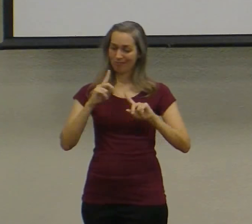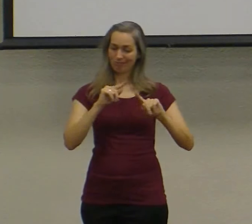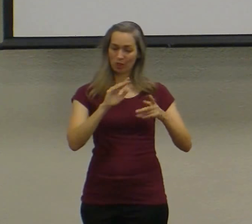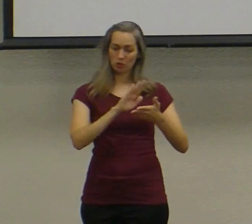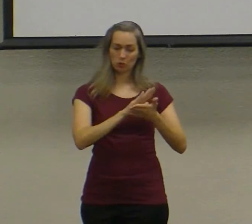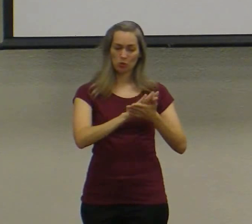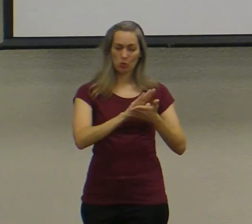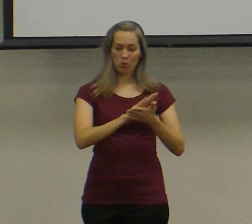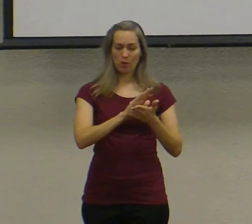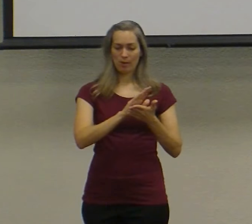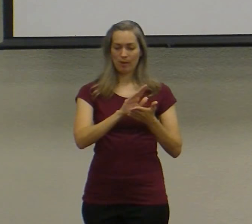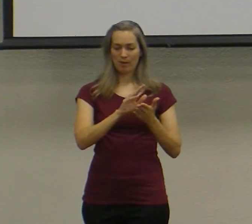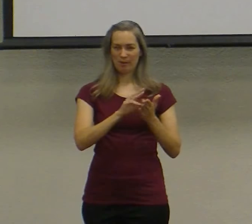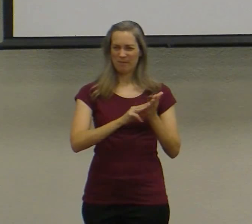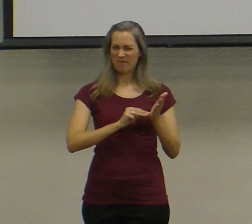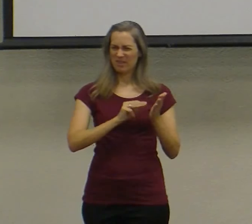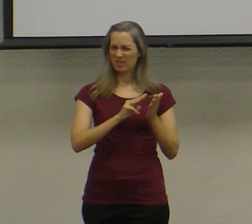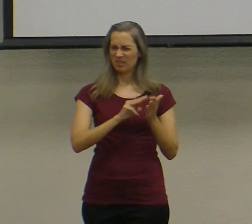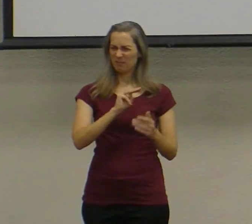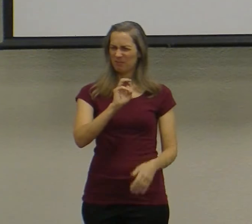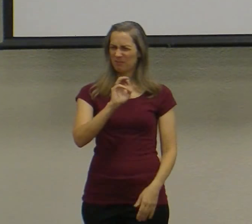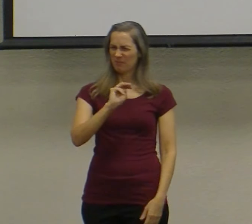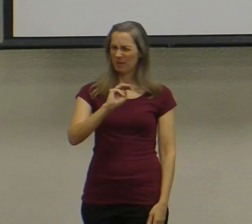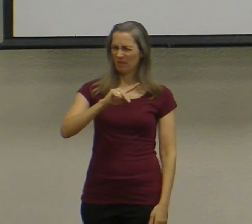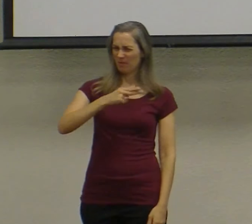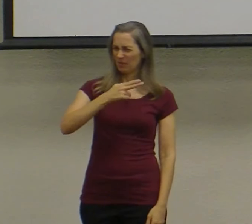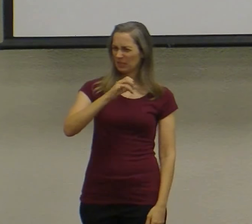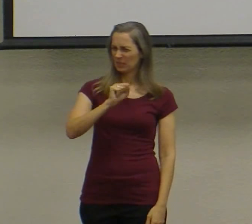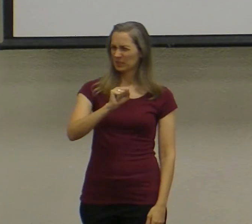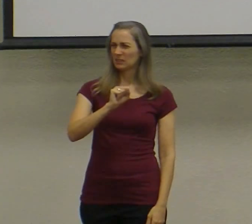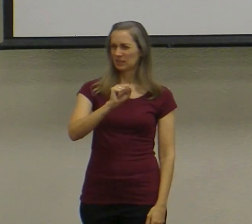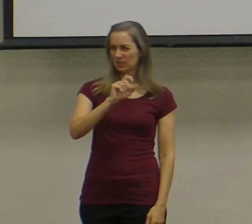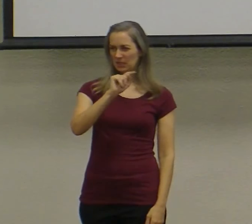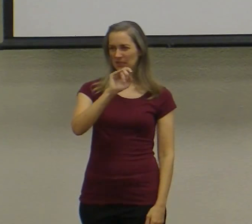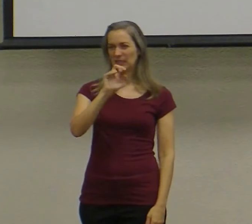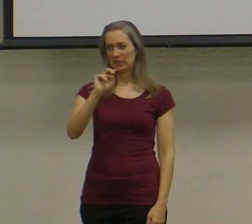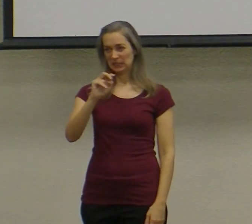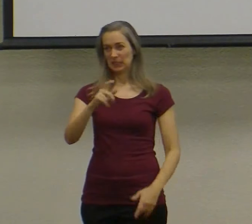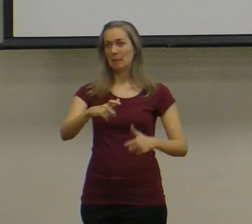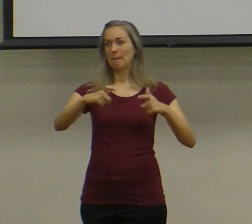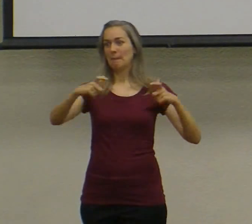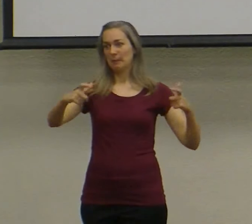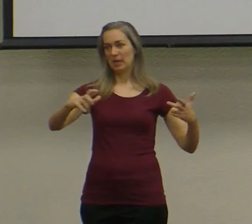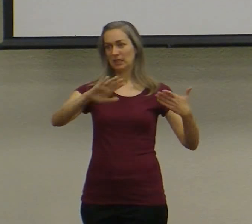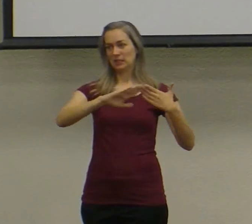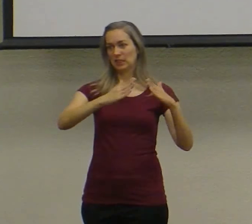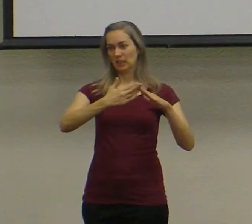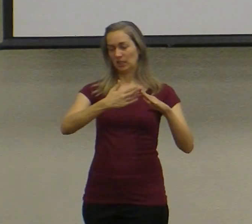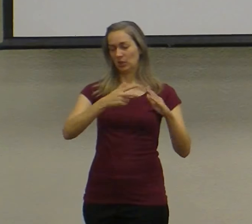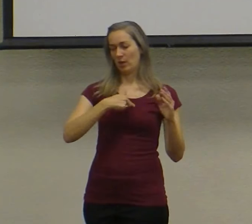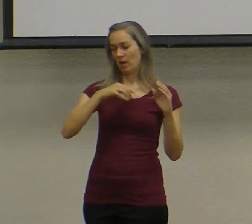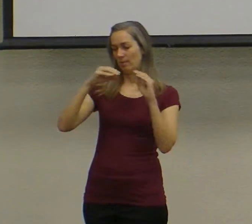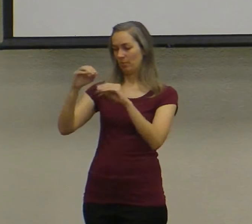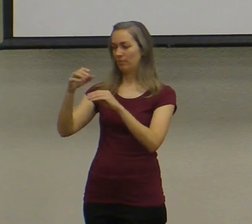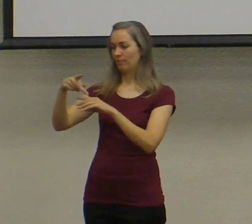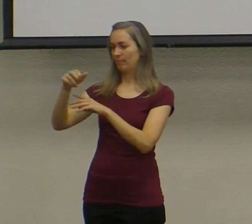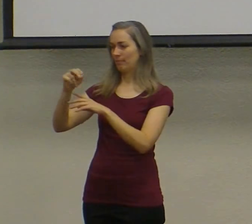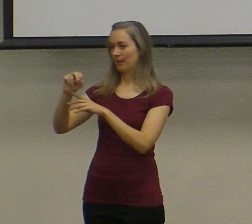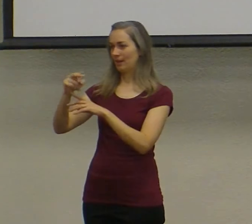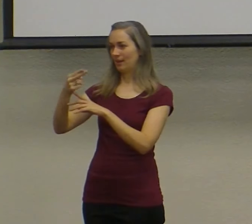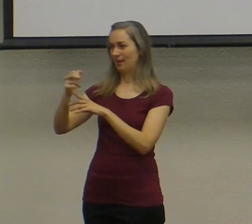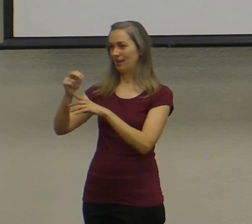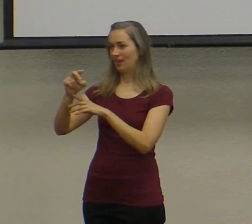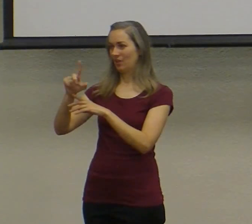city. Lubbock is a relatively large city, and then I moved out to Panhandle, and their population is like 1,700